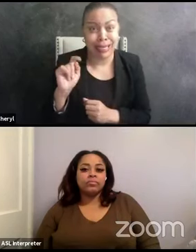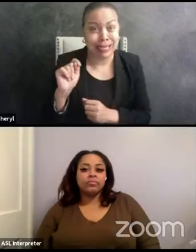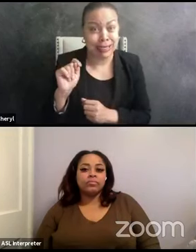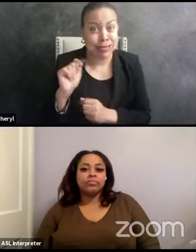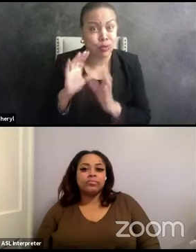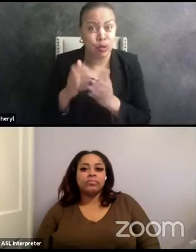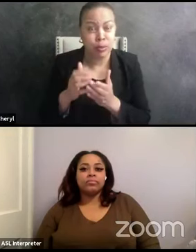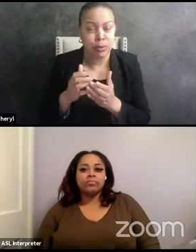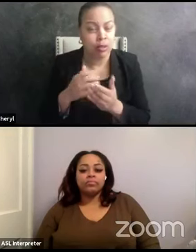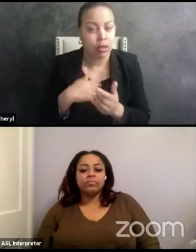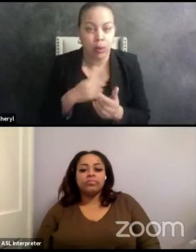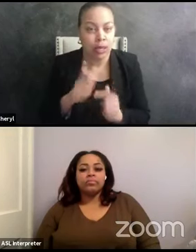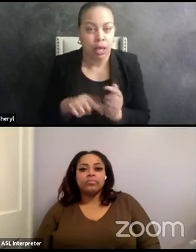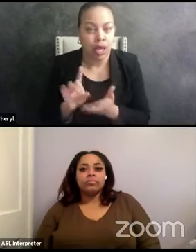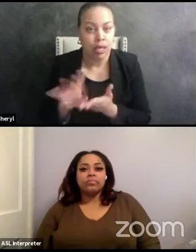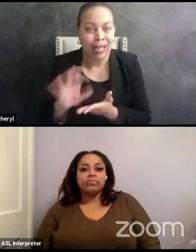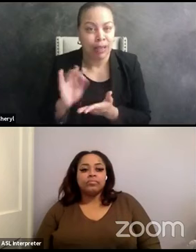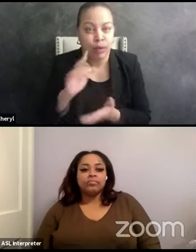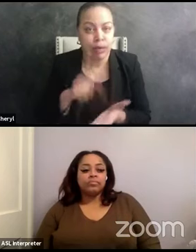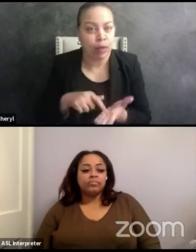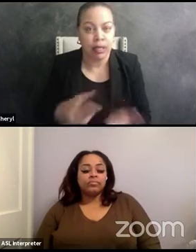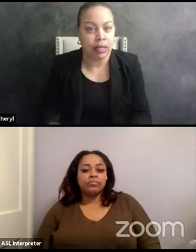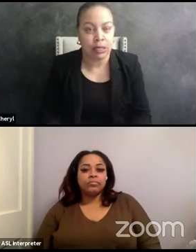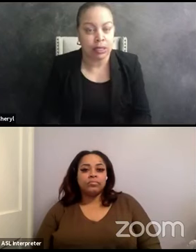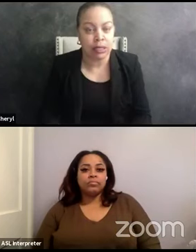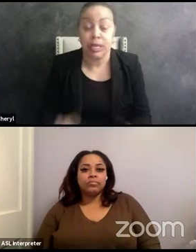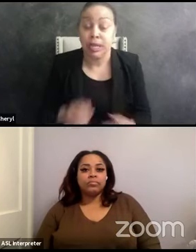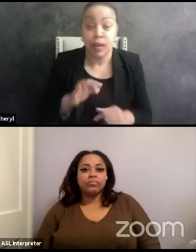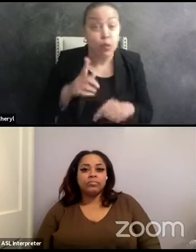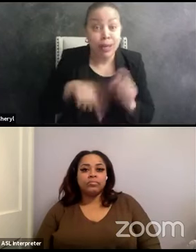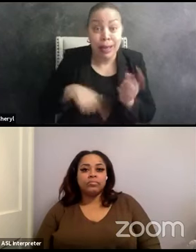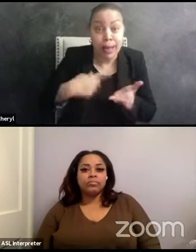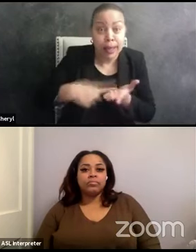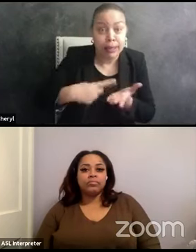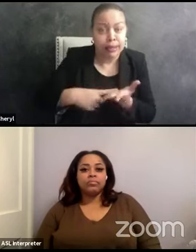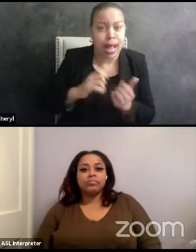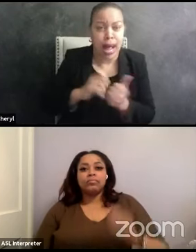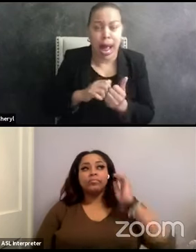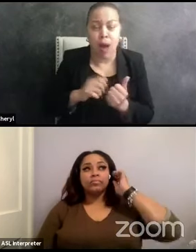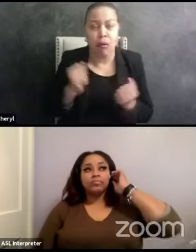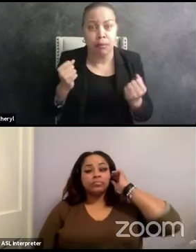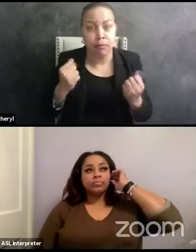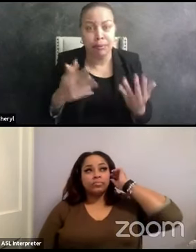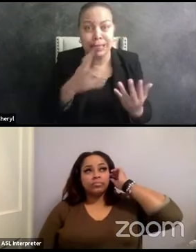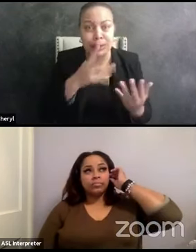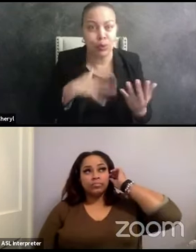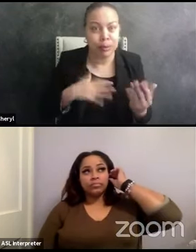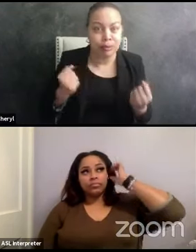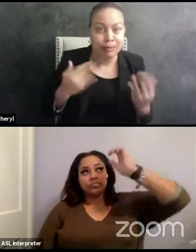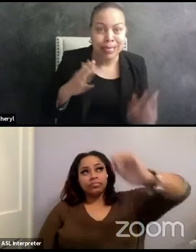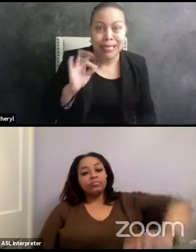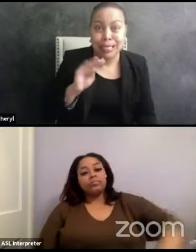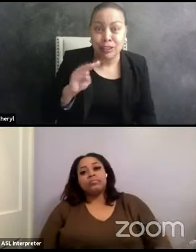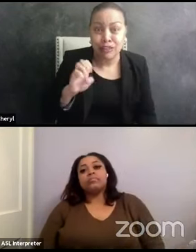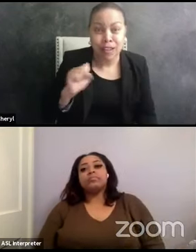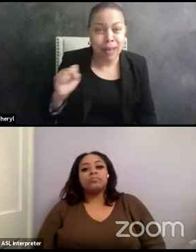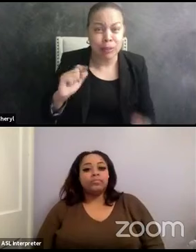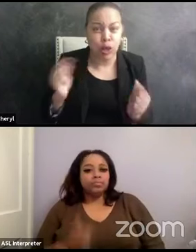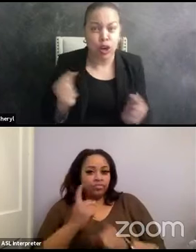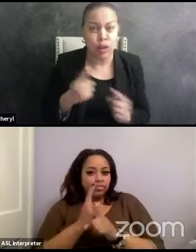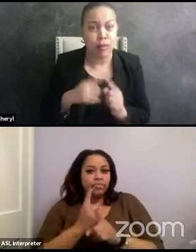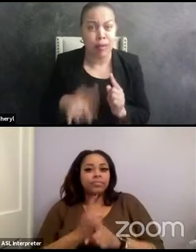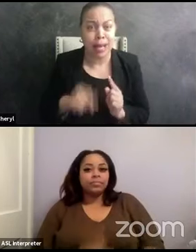from our movements. Like if we can't hold space for the ways in which so many women and femmes are harmed by this idea, Right.